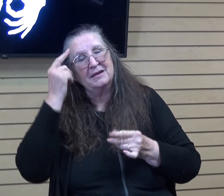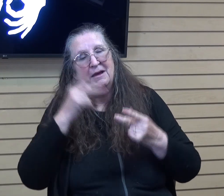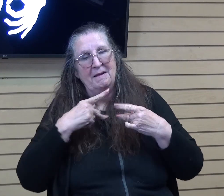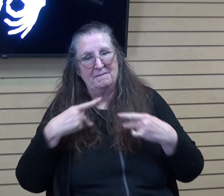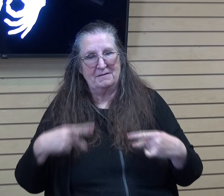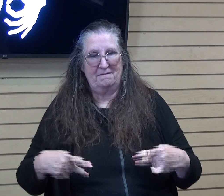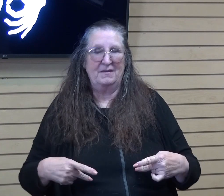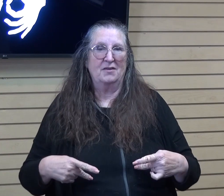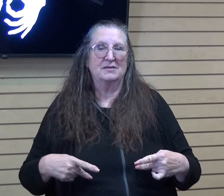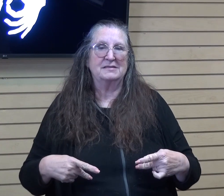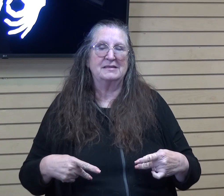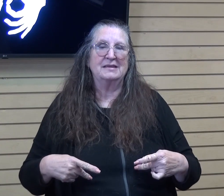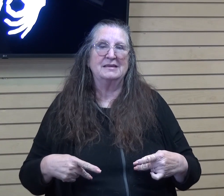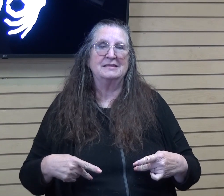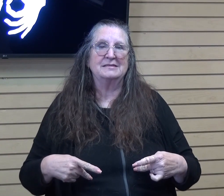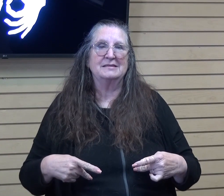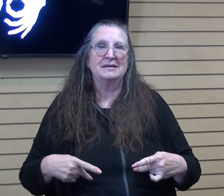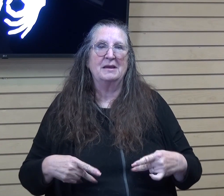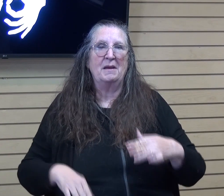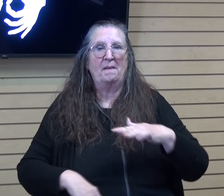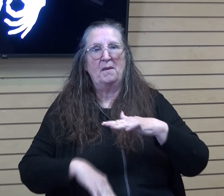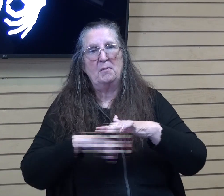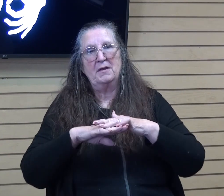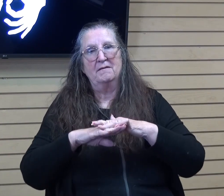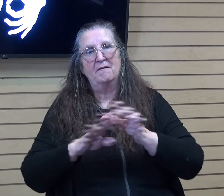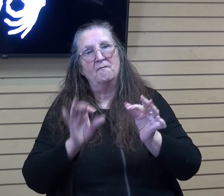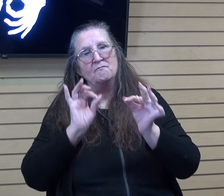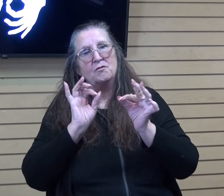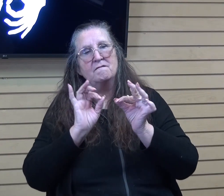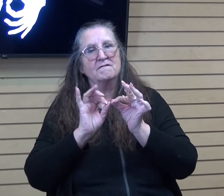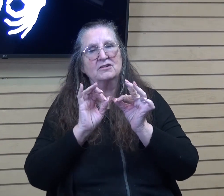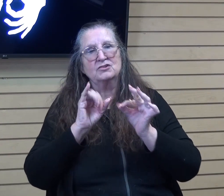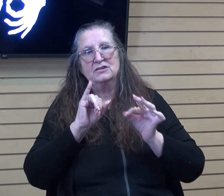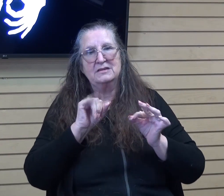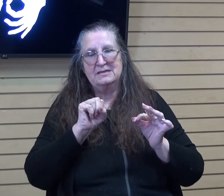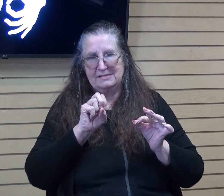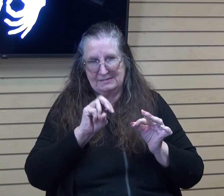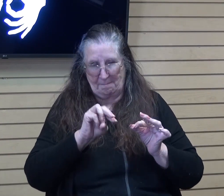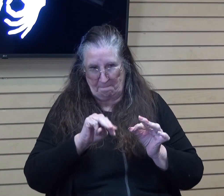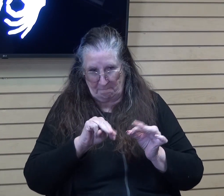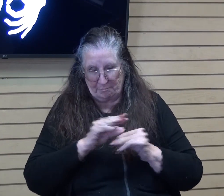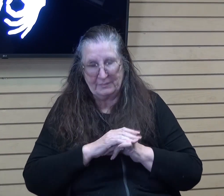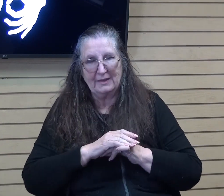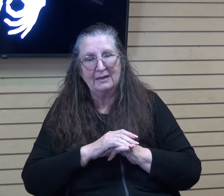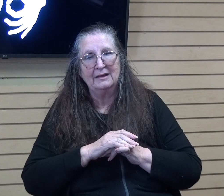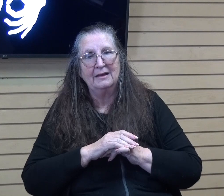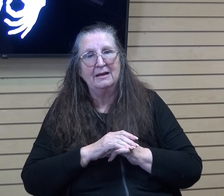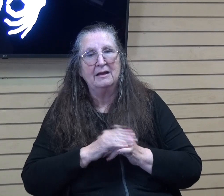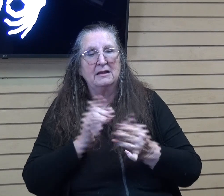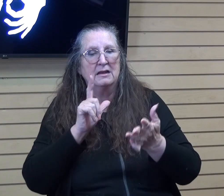were the epitome of perfectionists, described by legalism, pride,